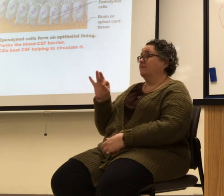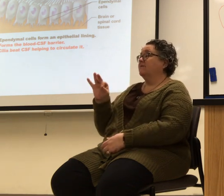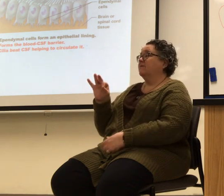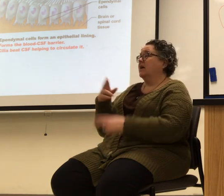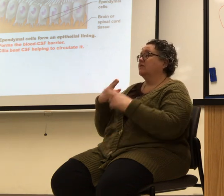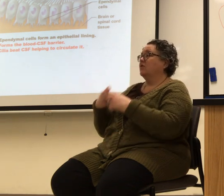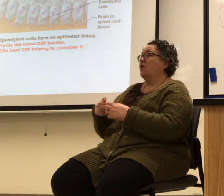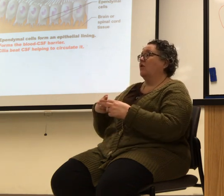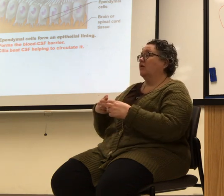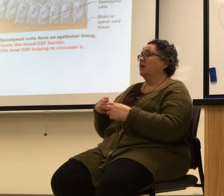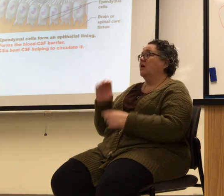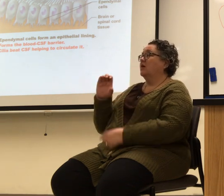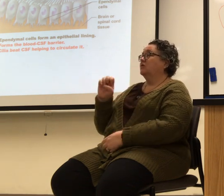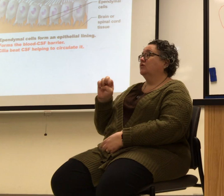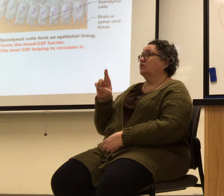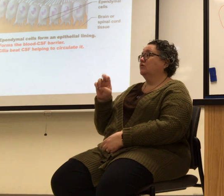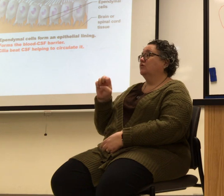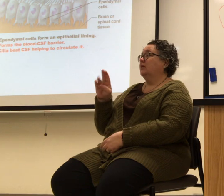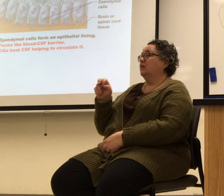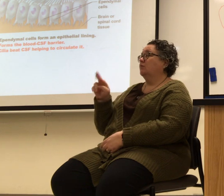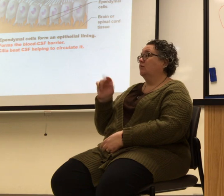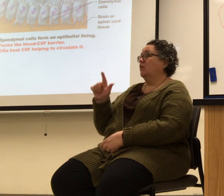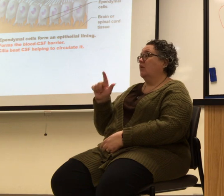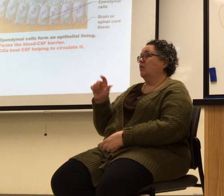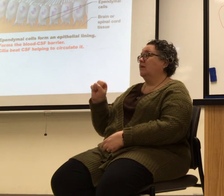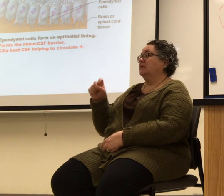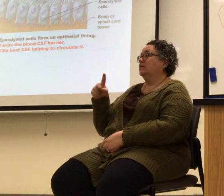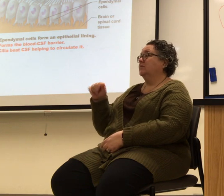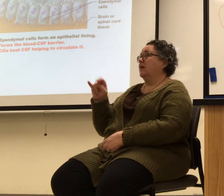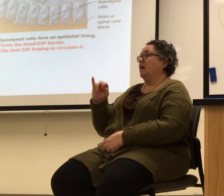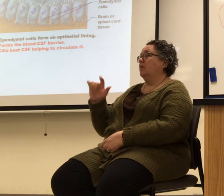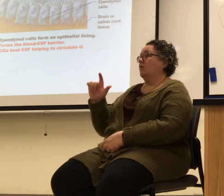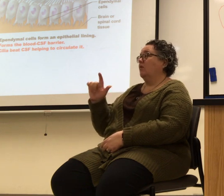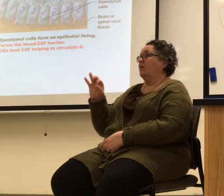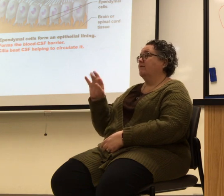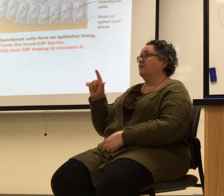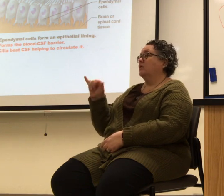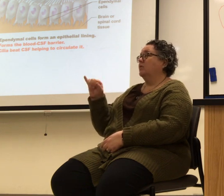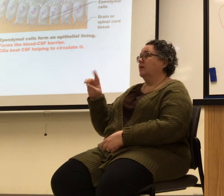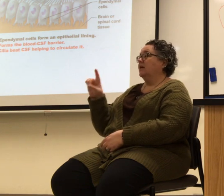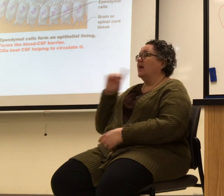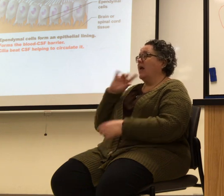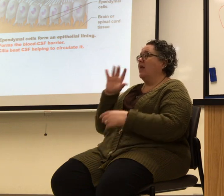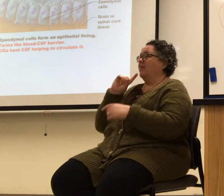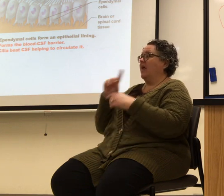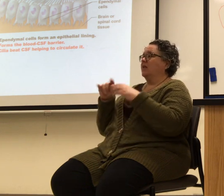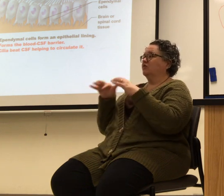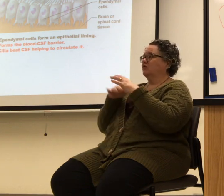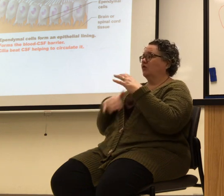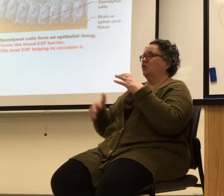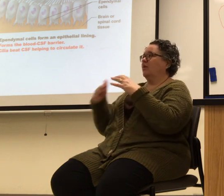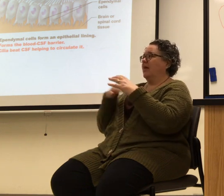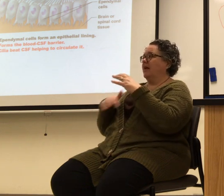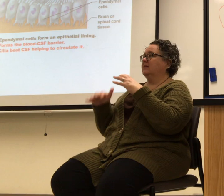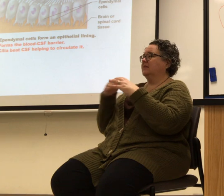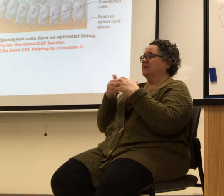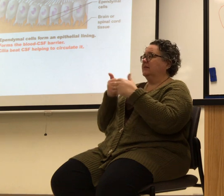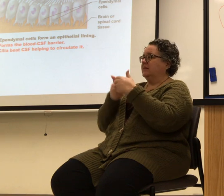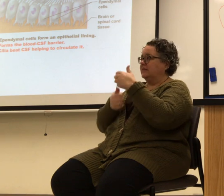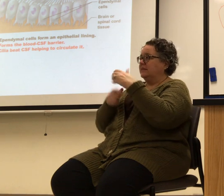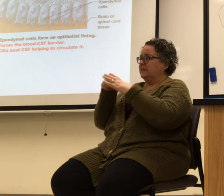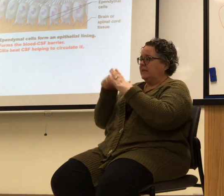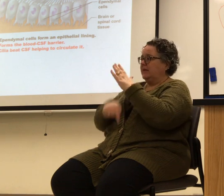the cerebral spinal fluid, and it circulates deep to the subarachnoid matter in a space called the